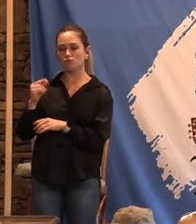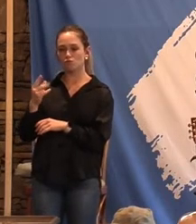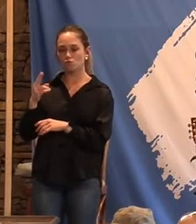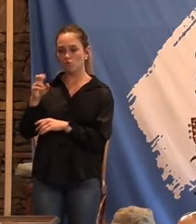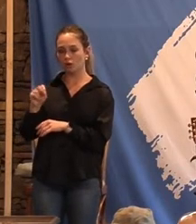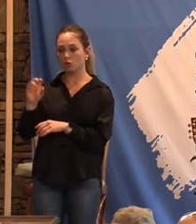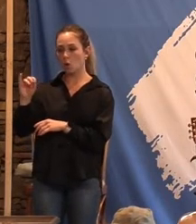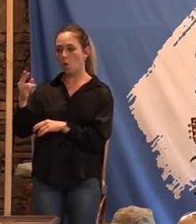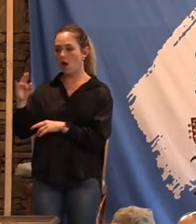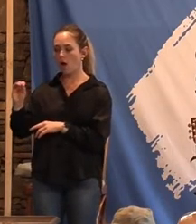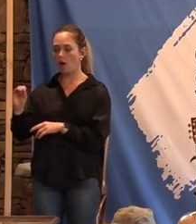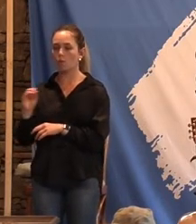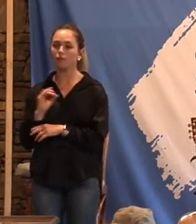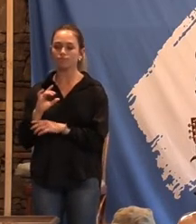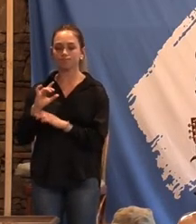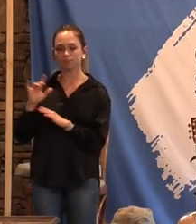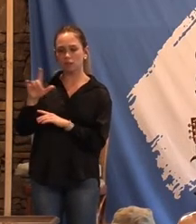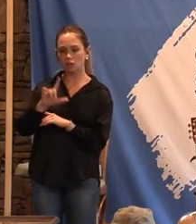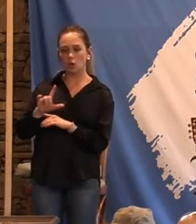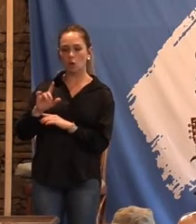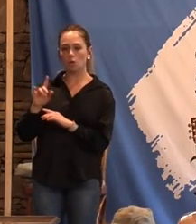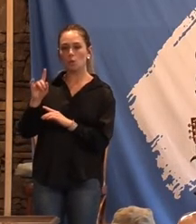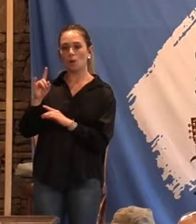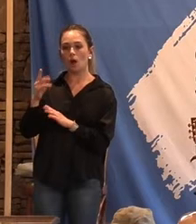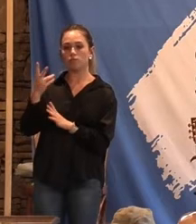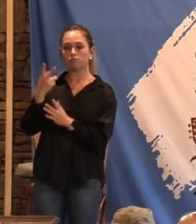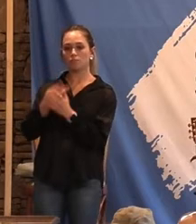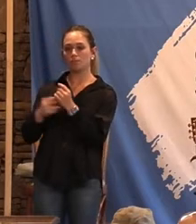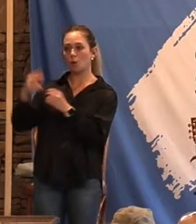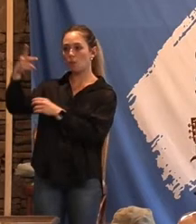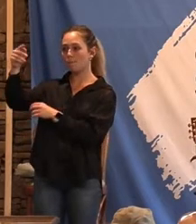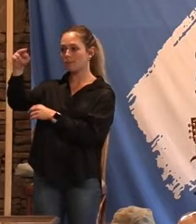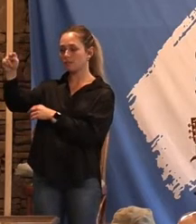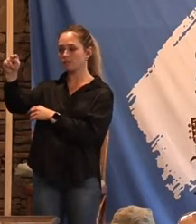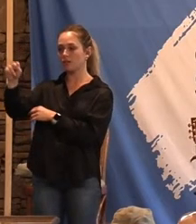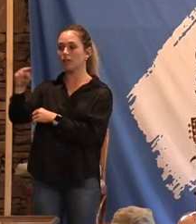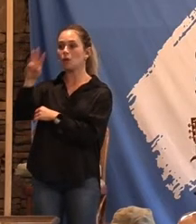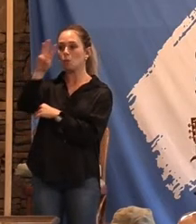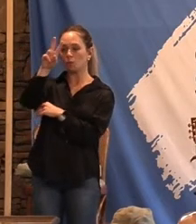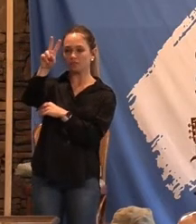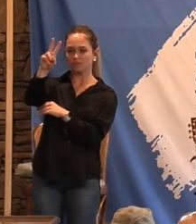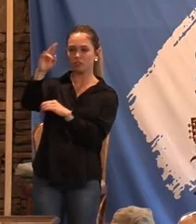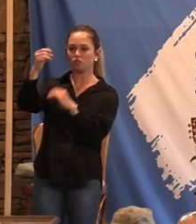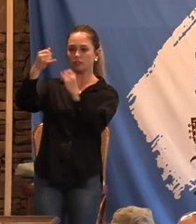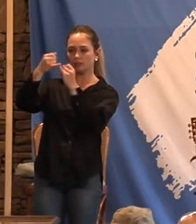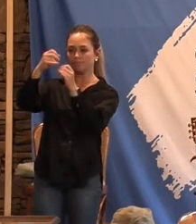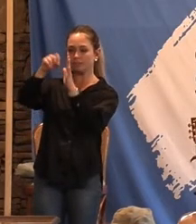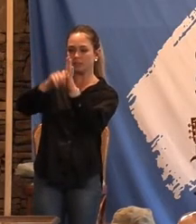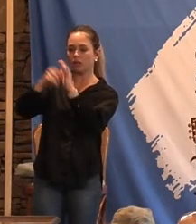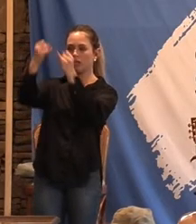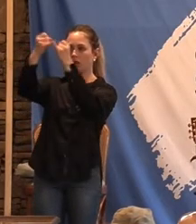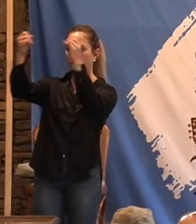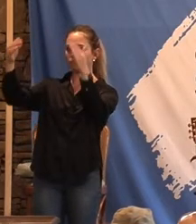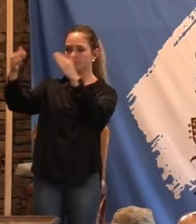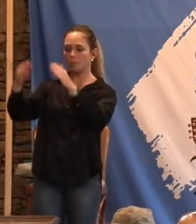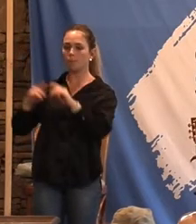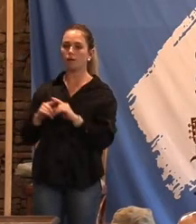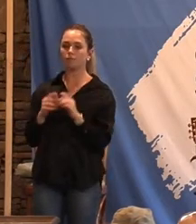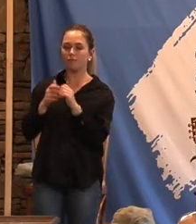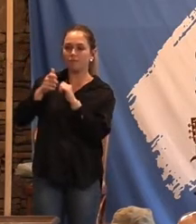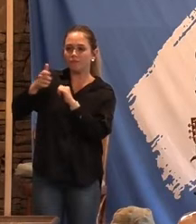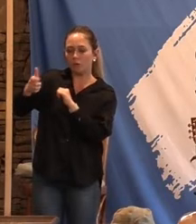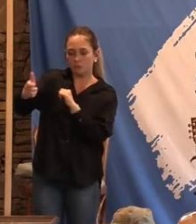Ohio. Rogers is located near both the Pennsylvania and West Virginia state lines, but it's far enough out